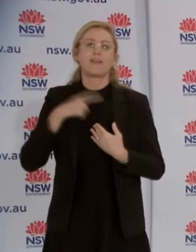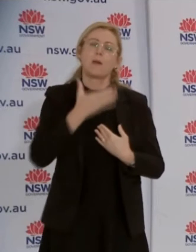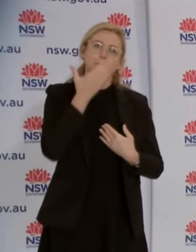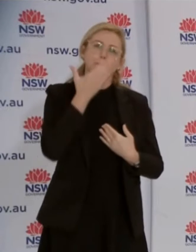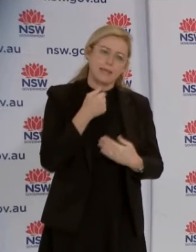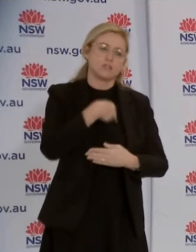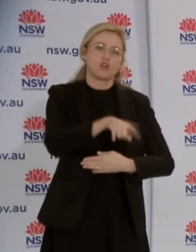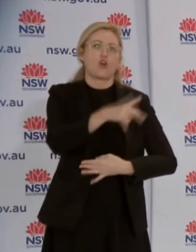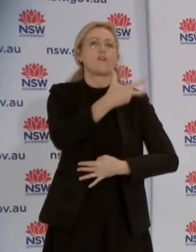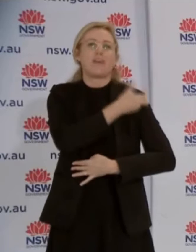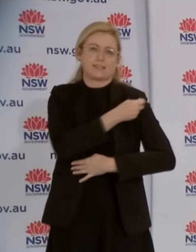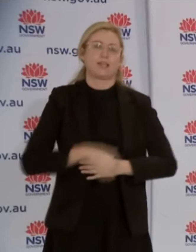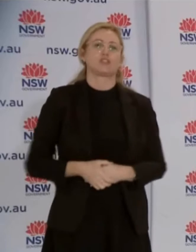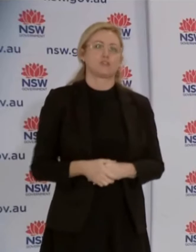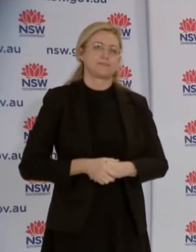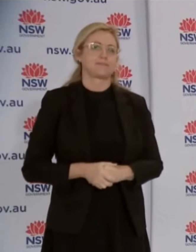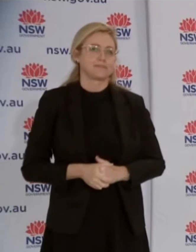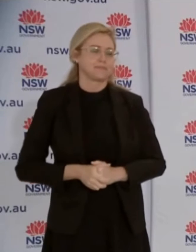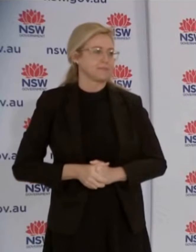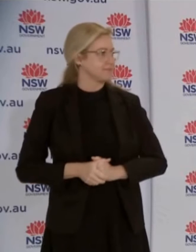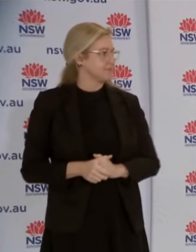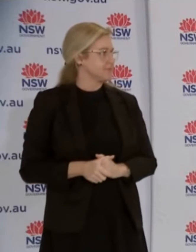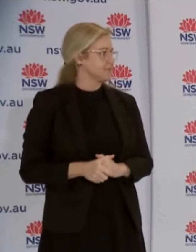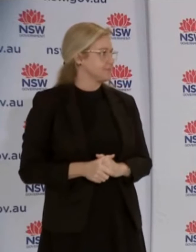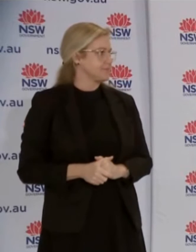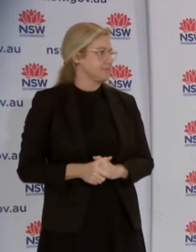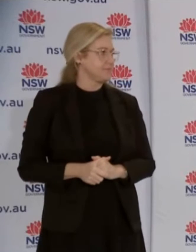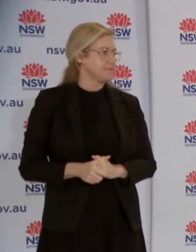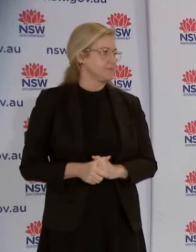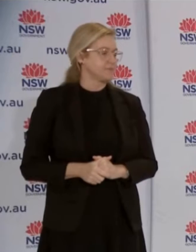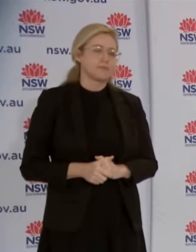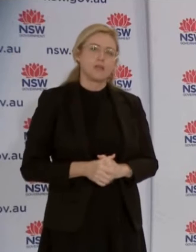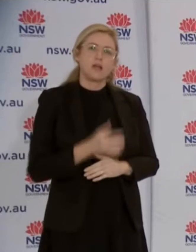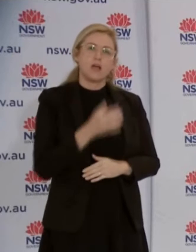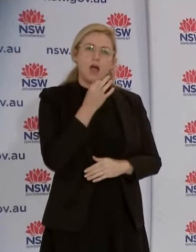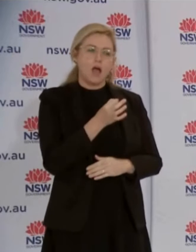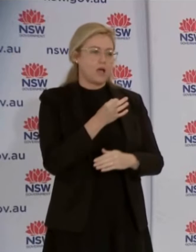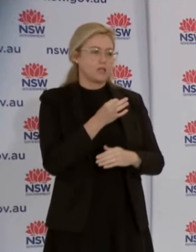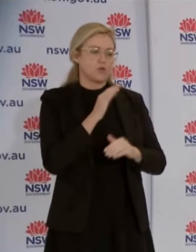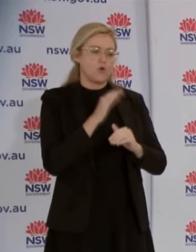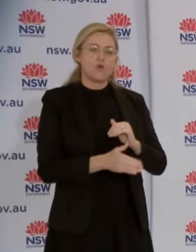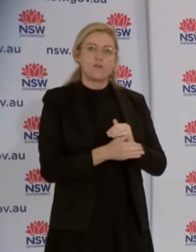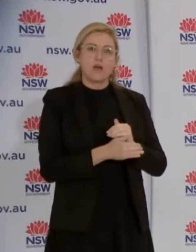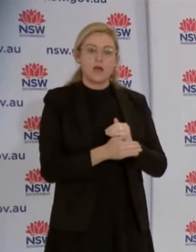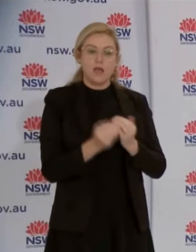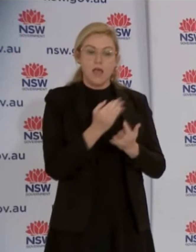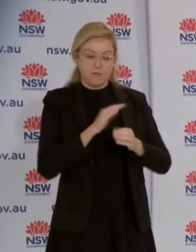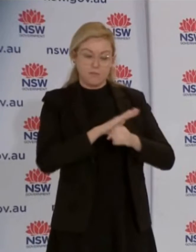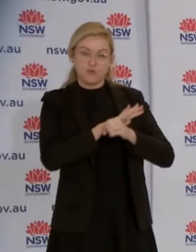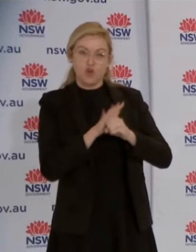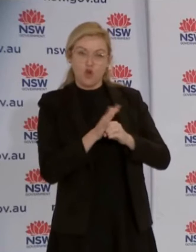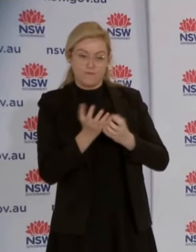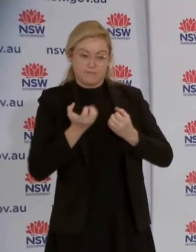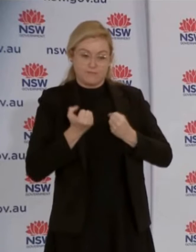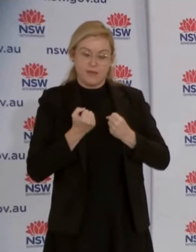vaccinated. So you've told us how many people are in hospital with COVID. How many are in the health hotels, or how many are actually at home